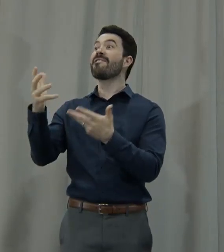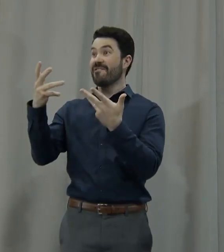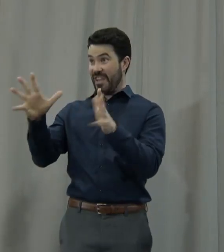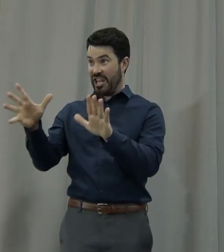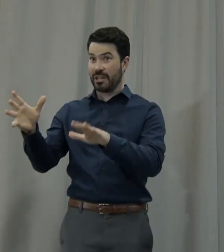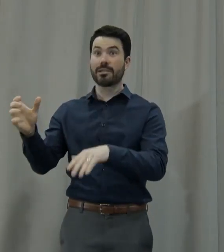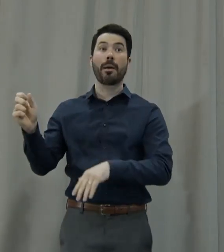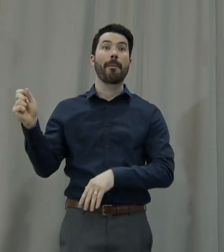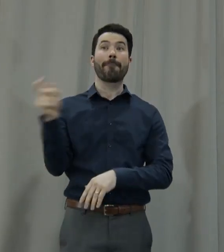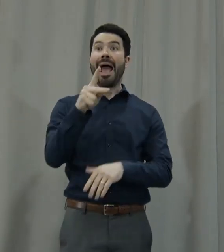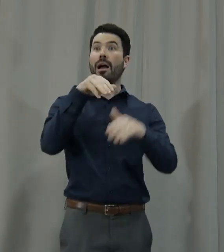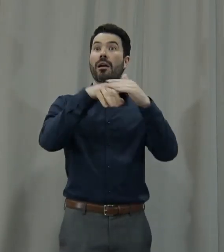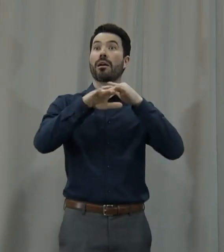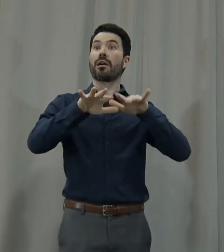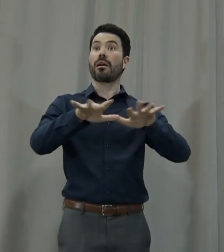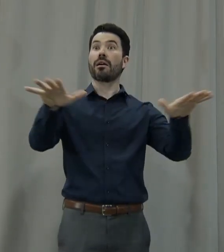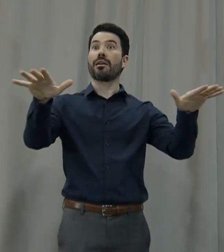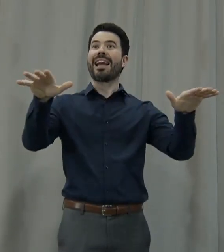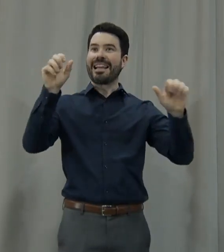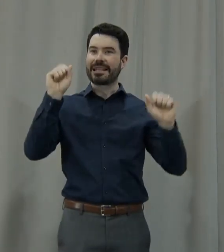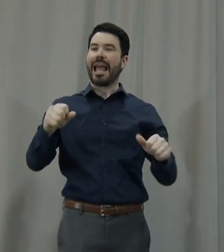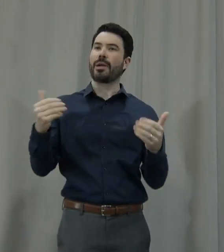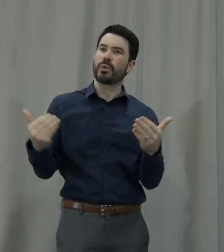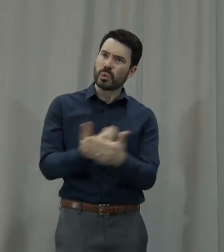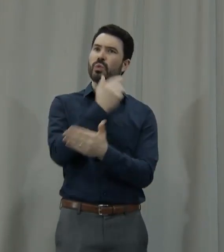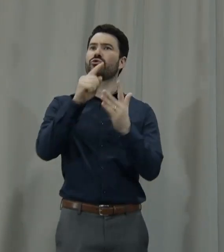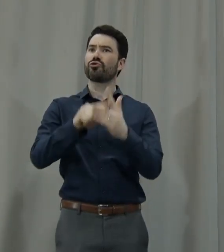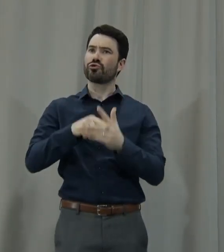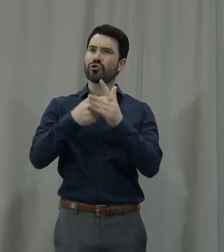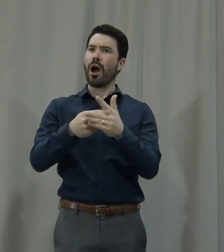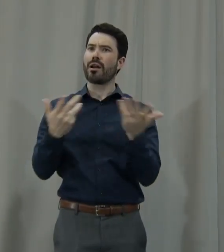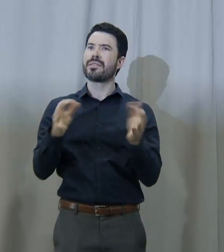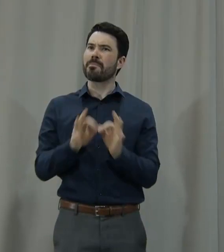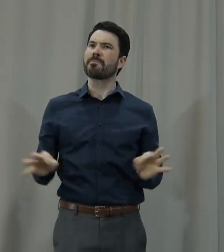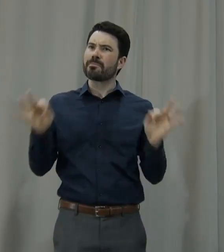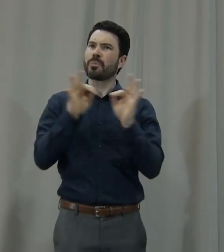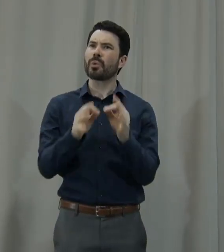society. Critically important. But in